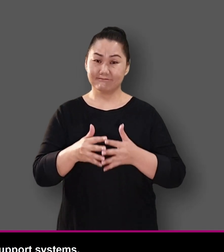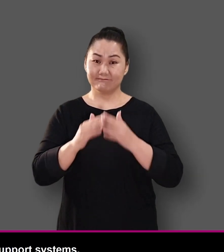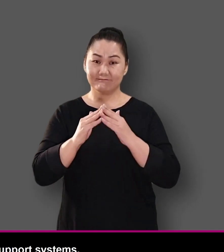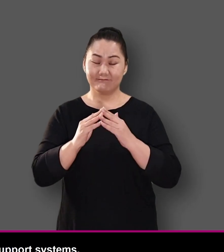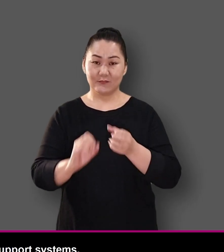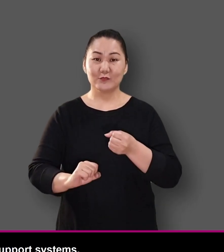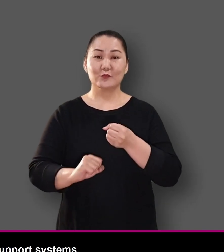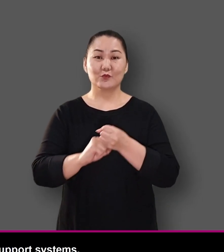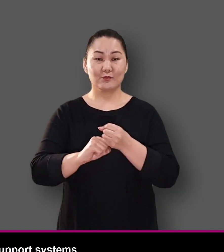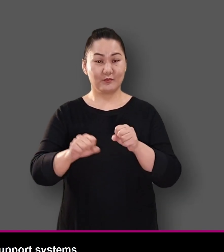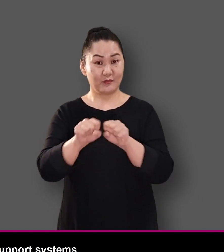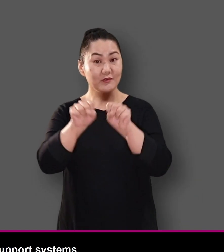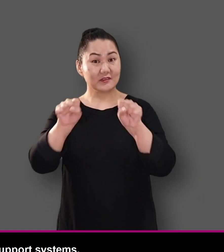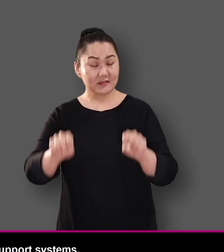Creating support systems.